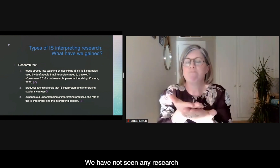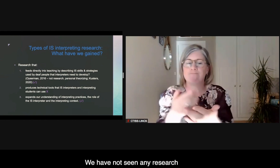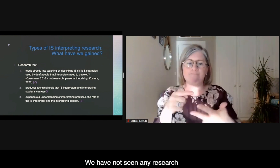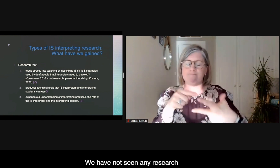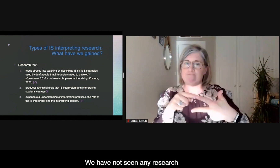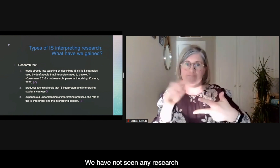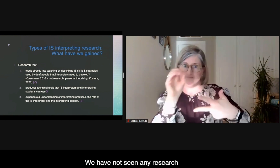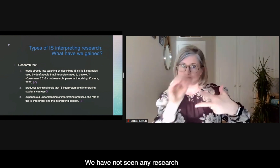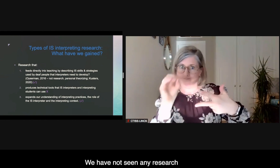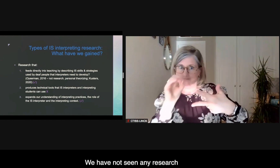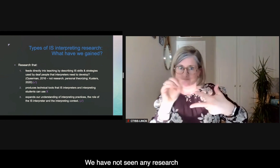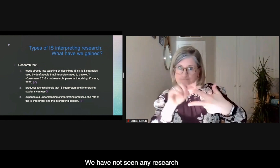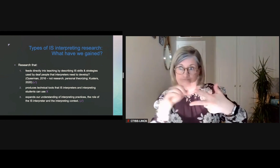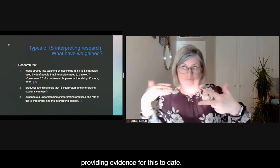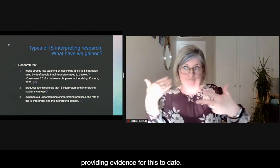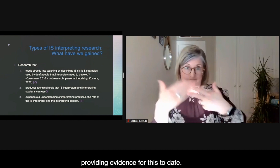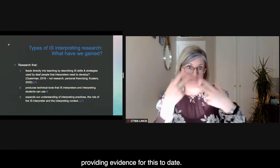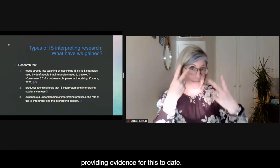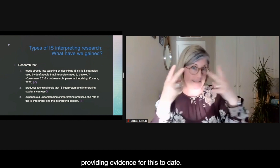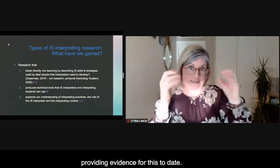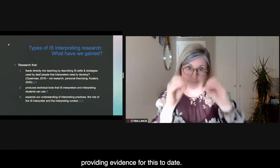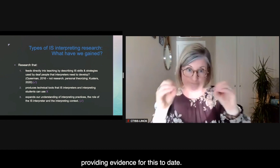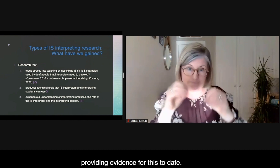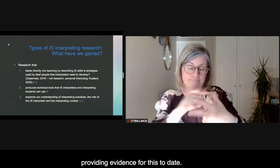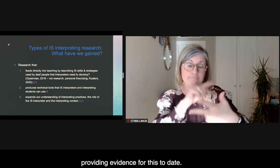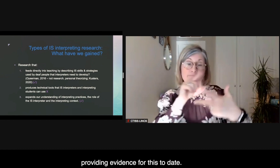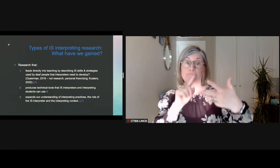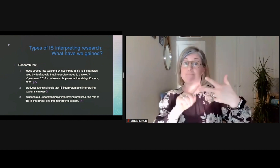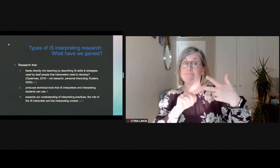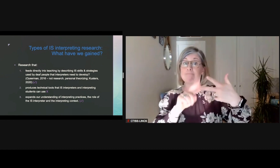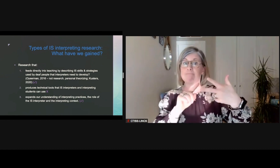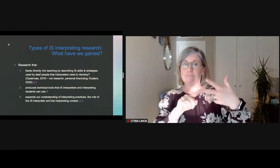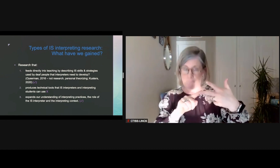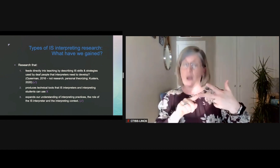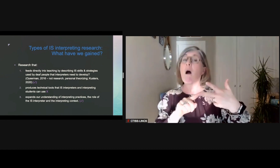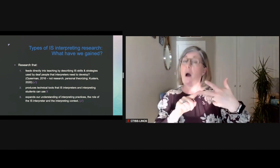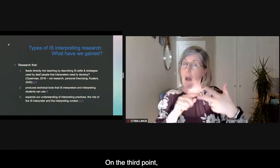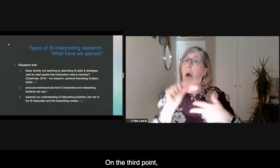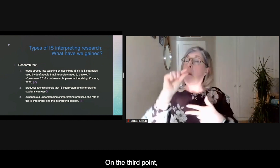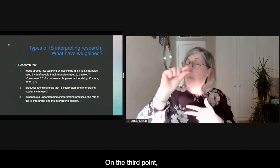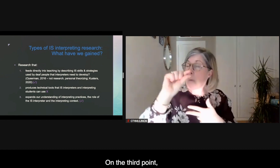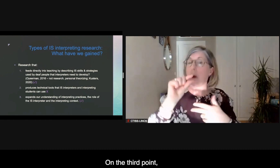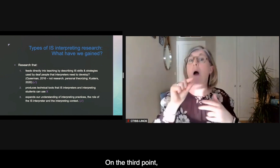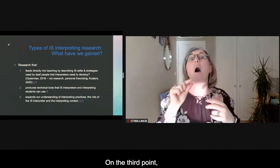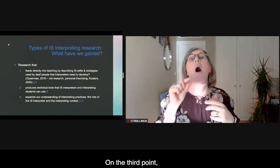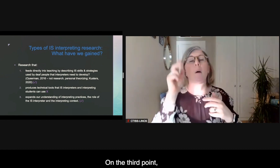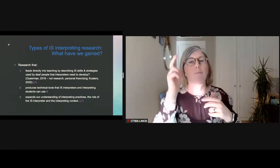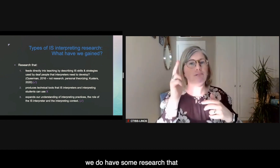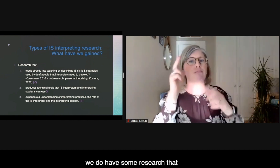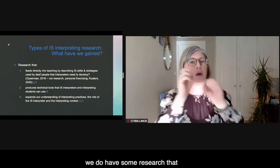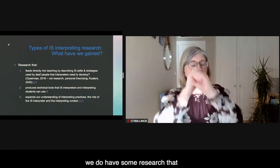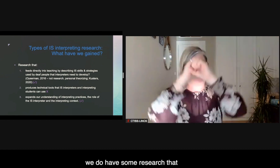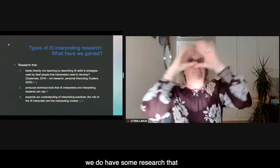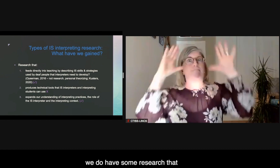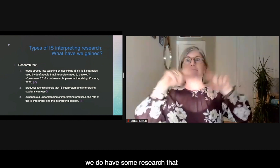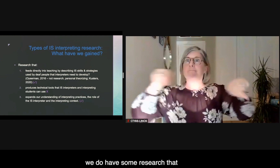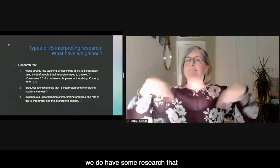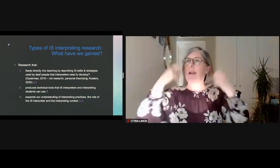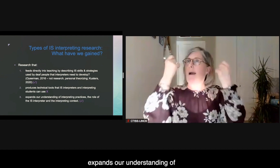We have not seen any research providing evidence for this to date. On the third point, we do have some research that expands